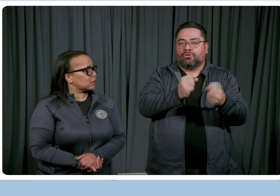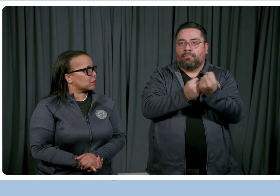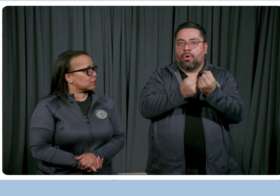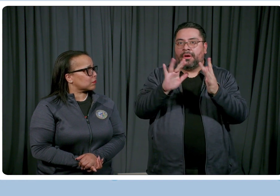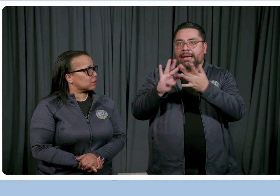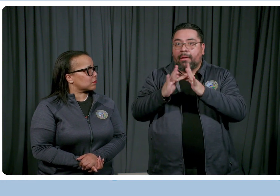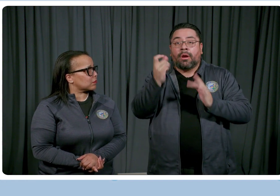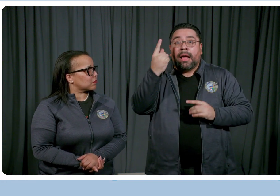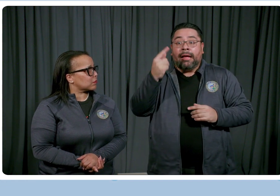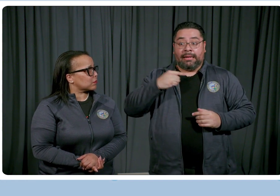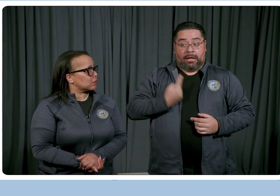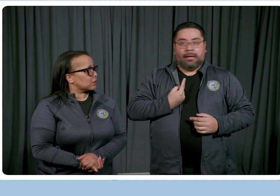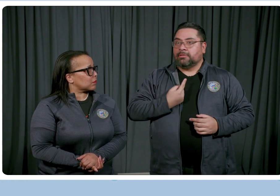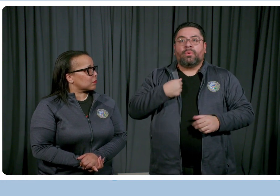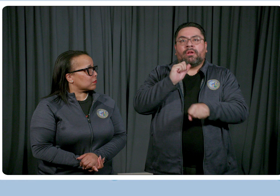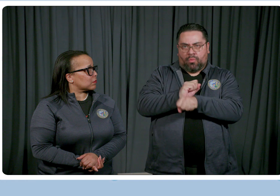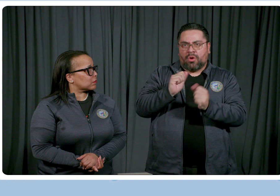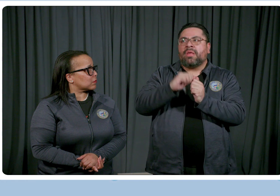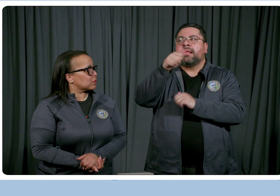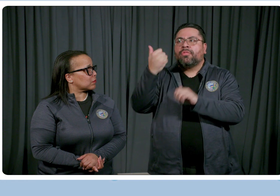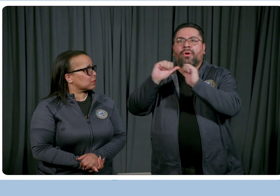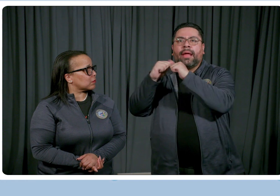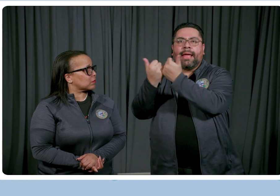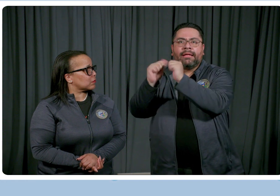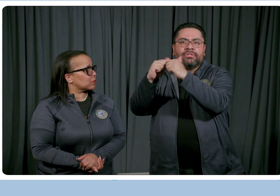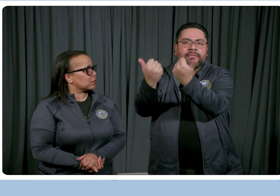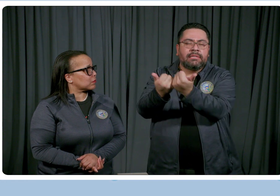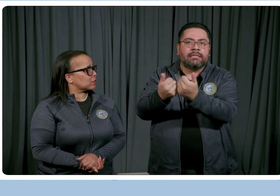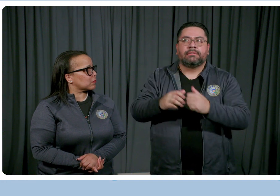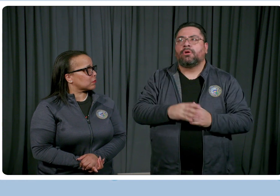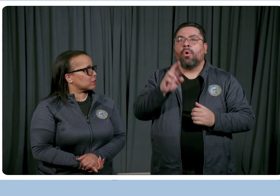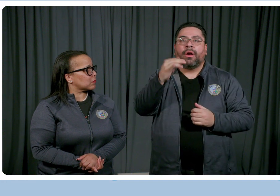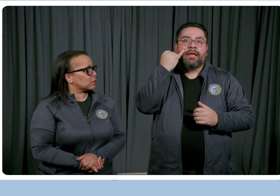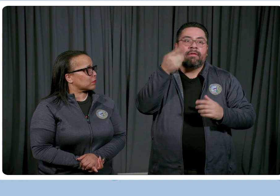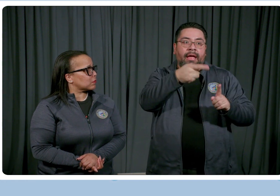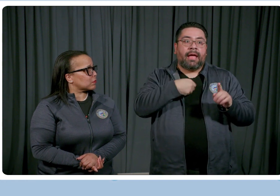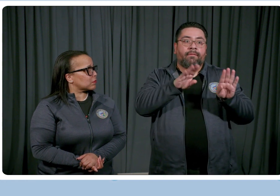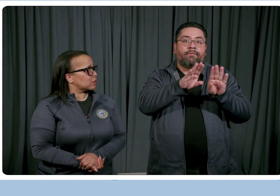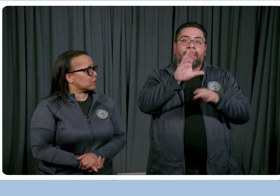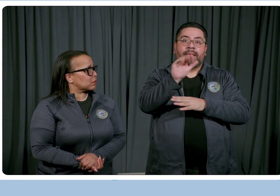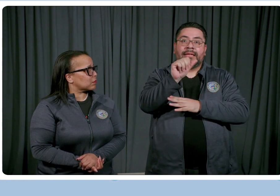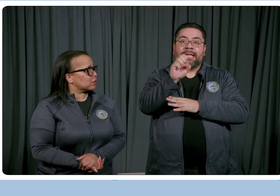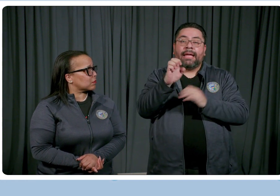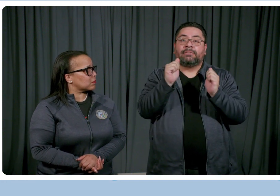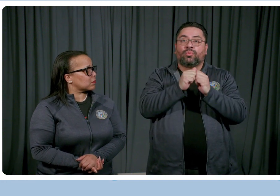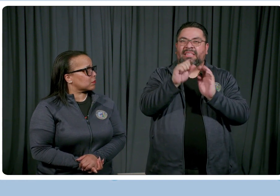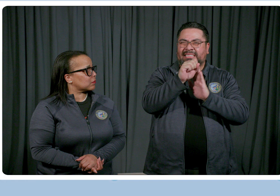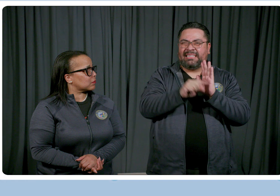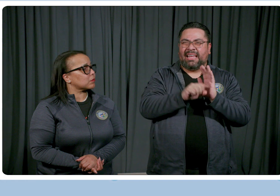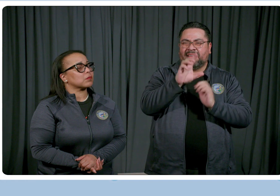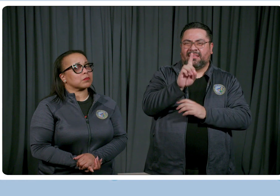here with other organizations as well, right? So we can work in tandem with other agencies that folks may be working with, or if folks have a case open with the